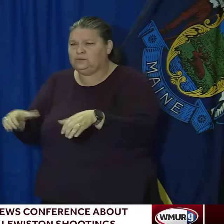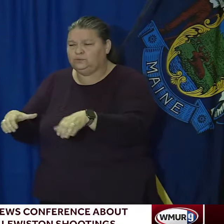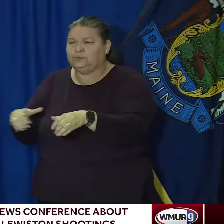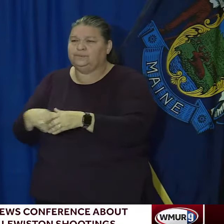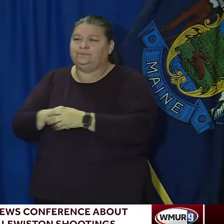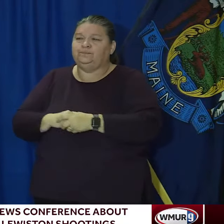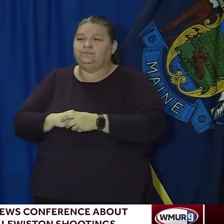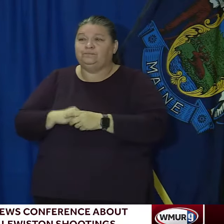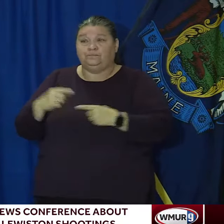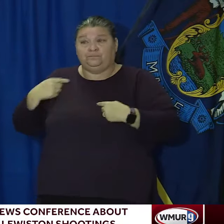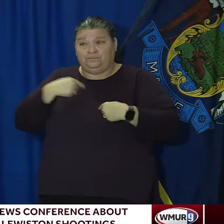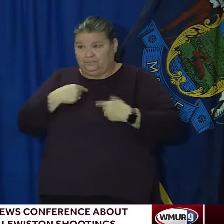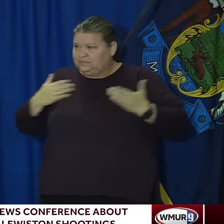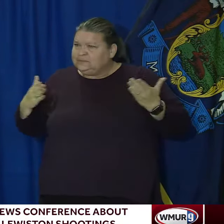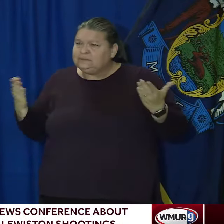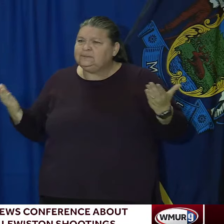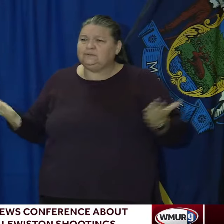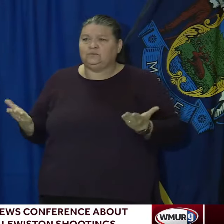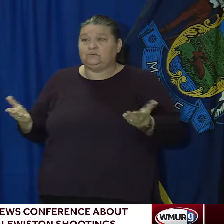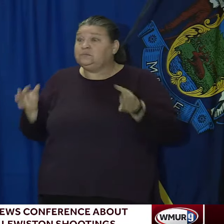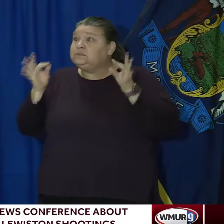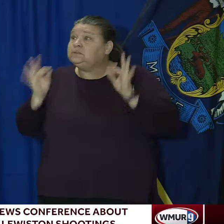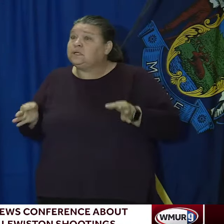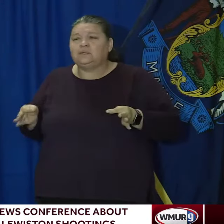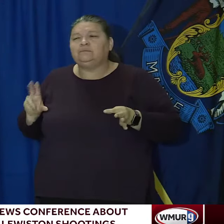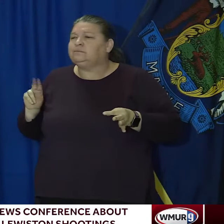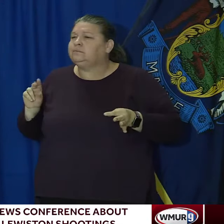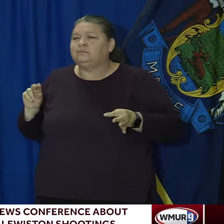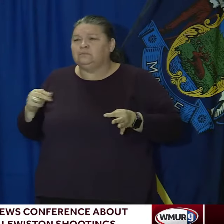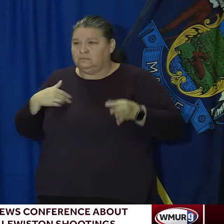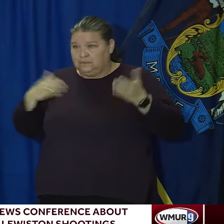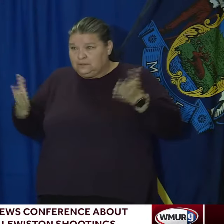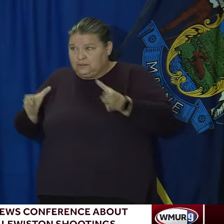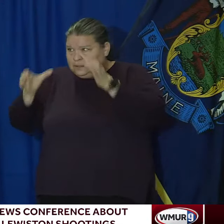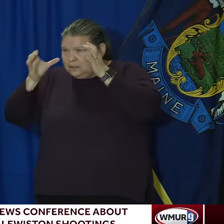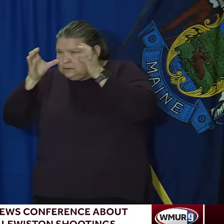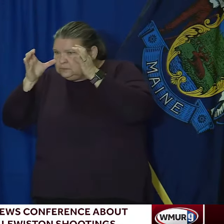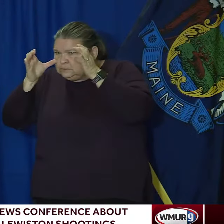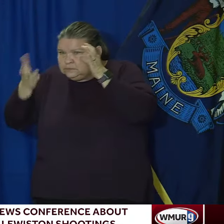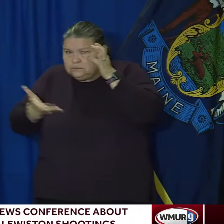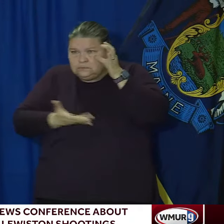with others, get people around the table as promptly as possible,